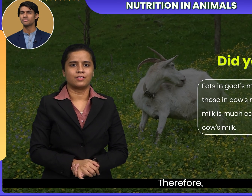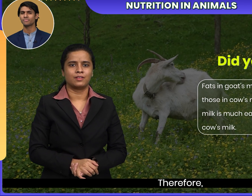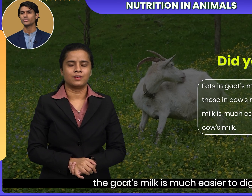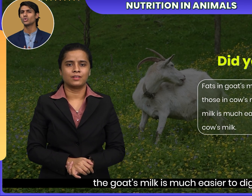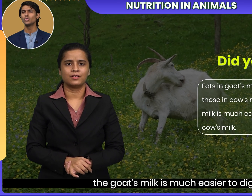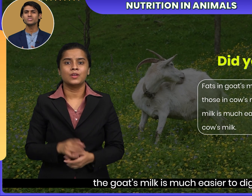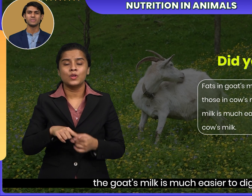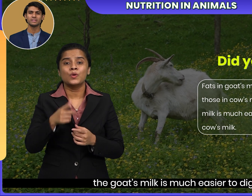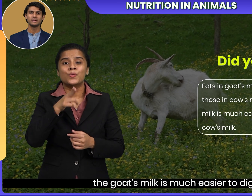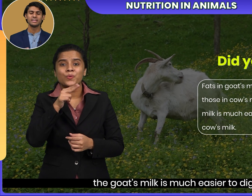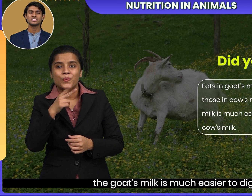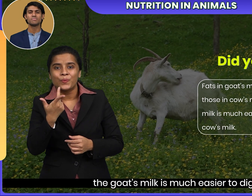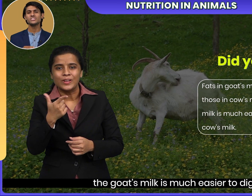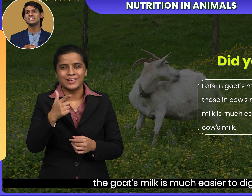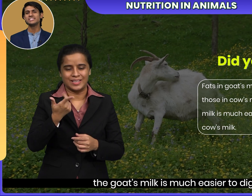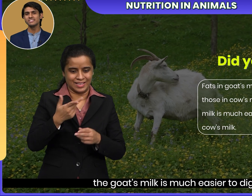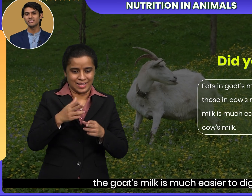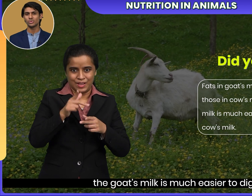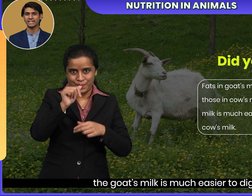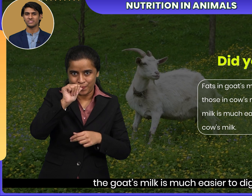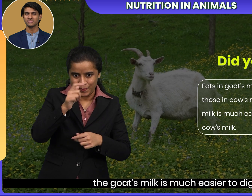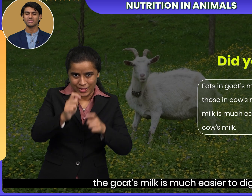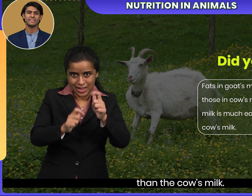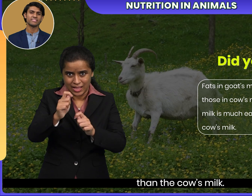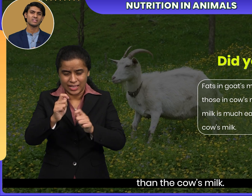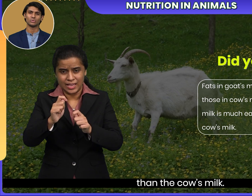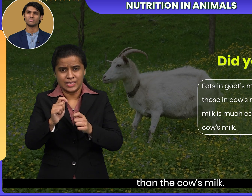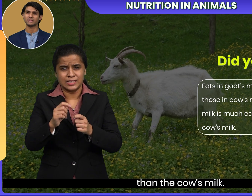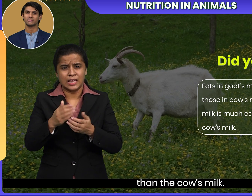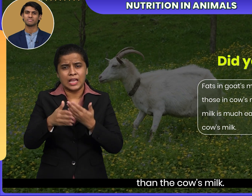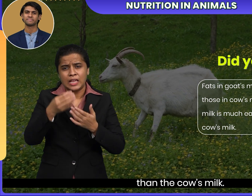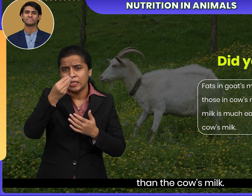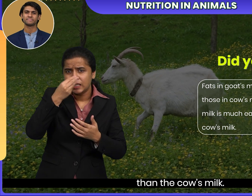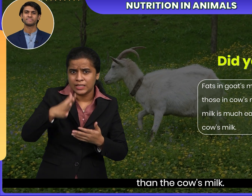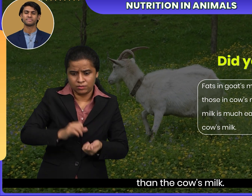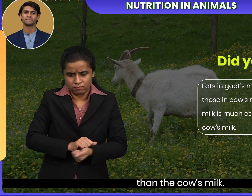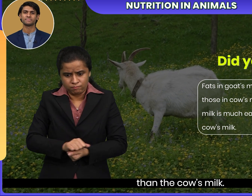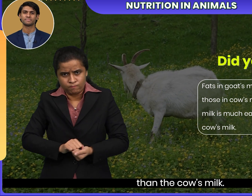Therefore, the goat's milk is much easier to digest than the cow's milk.